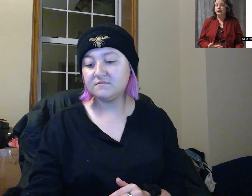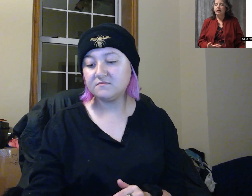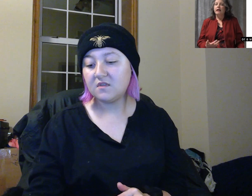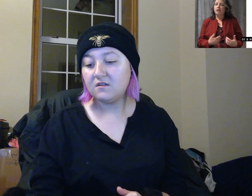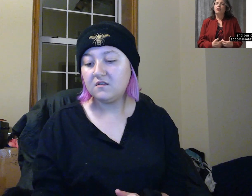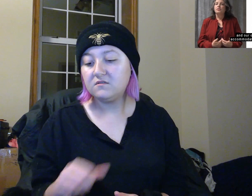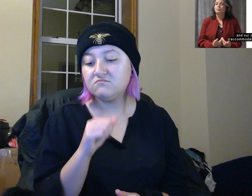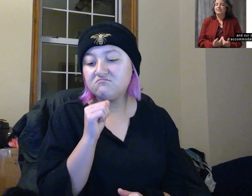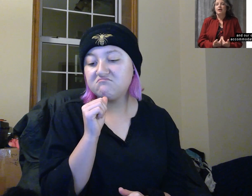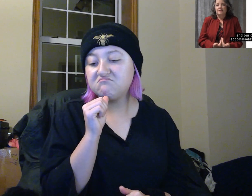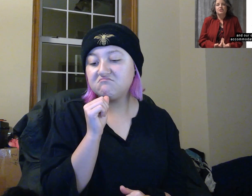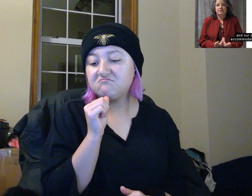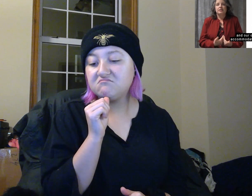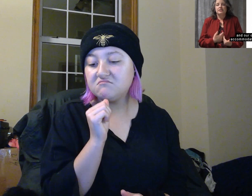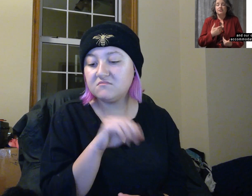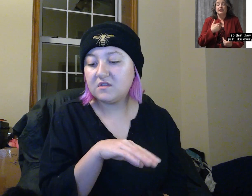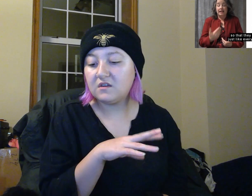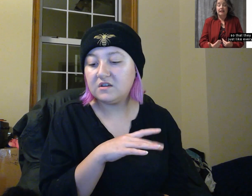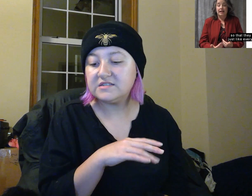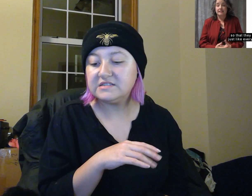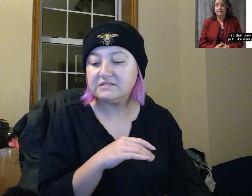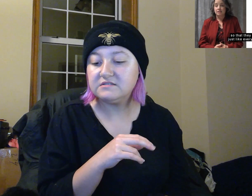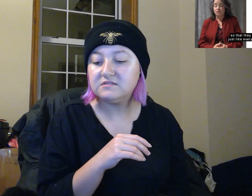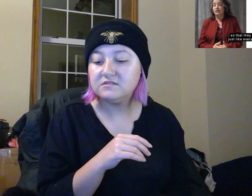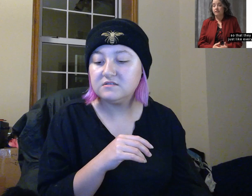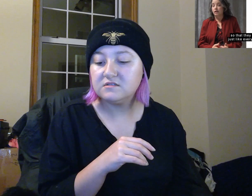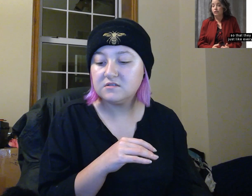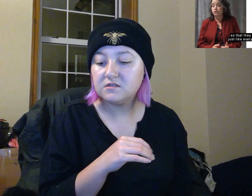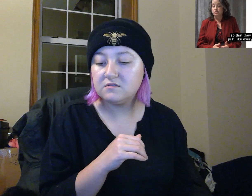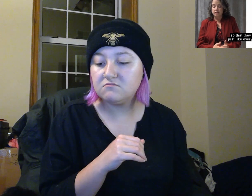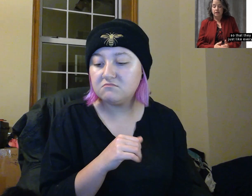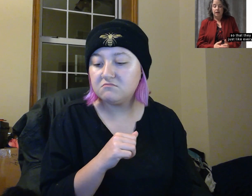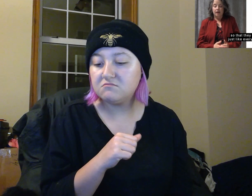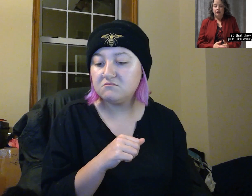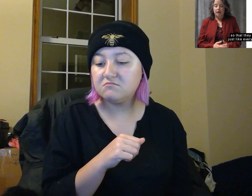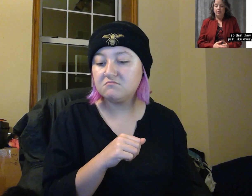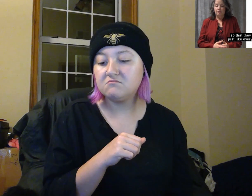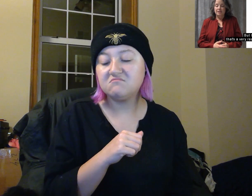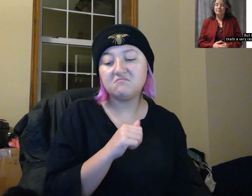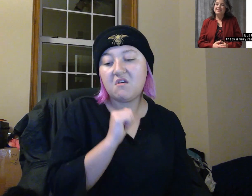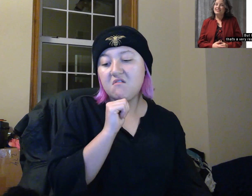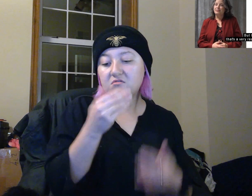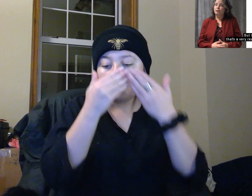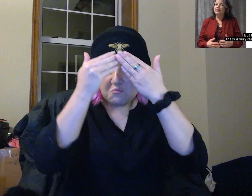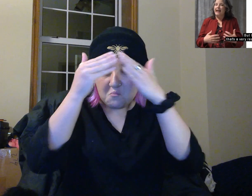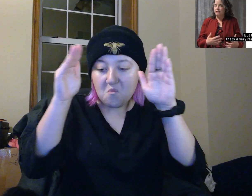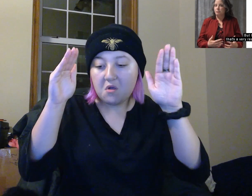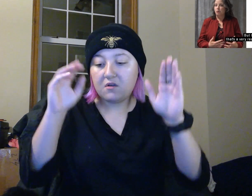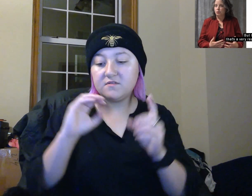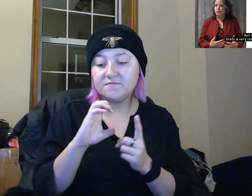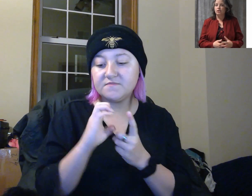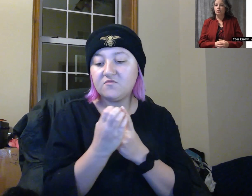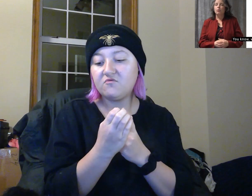website, and our office puts accommodations in place so that they can access it just like every other student. But to me, that's a very